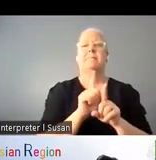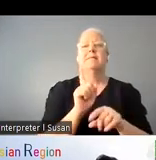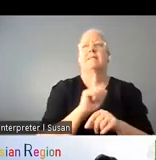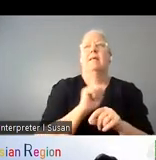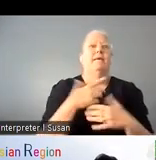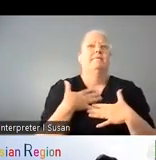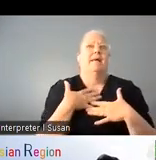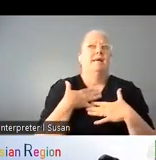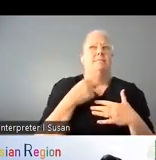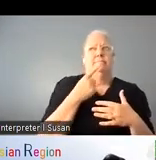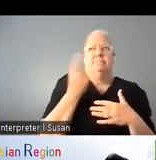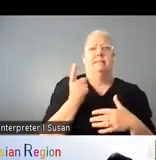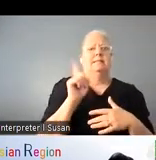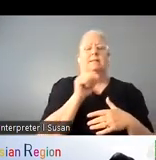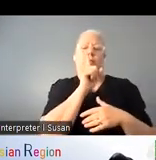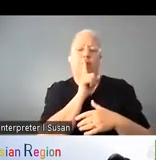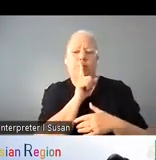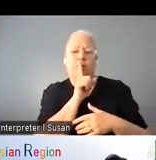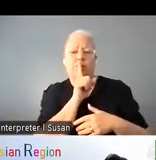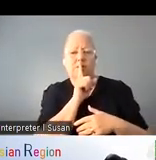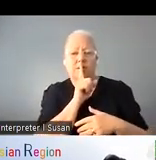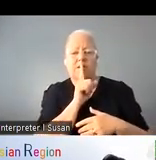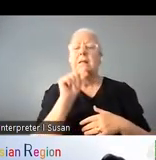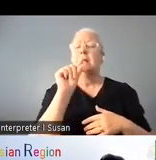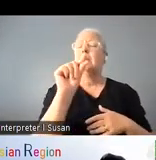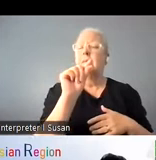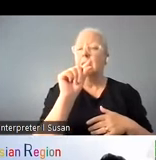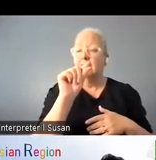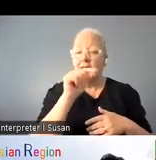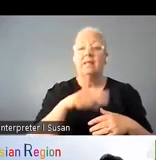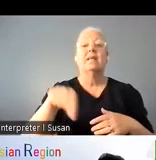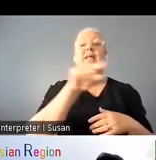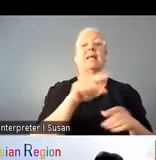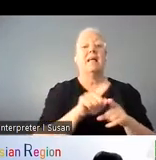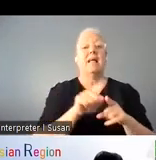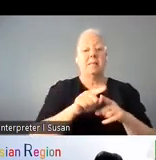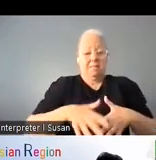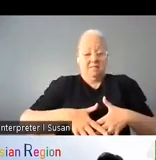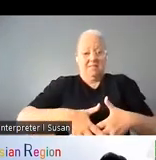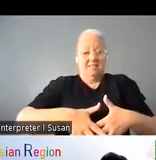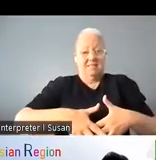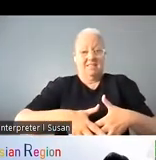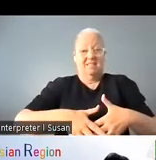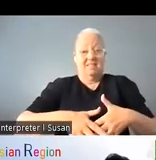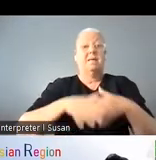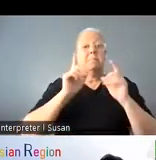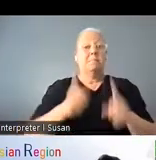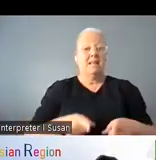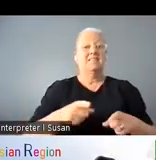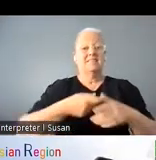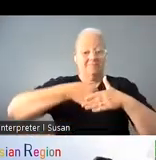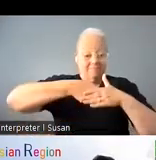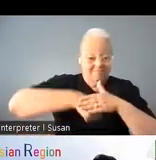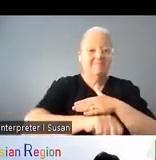And a few women with psychosocial disability who get unwanted pregnant has to give birth during confinement. And yes, they will